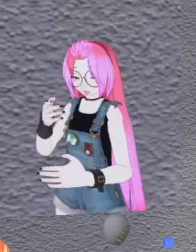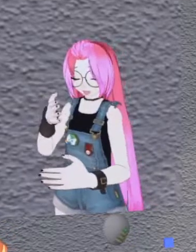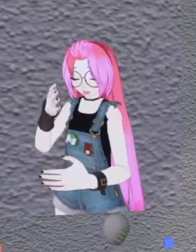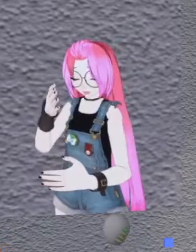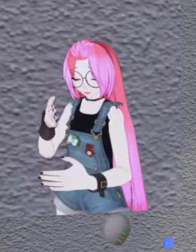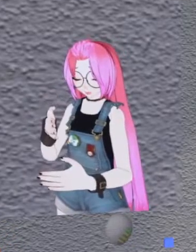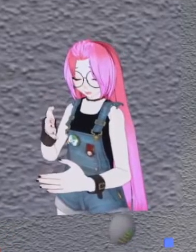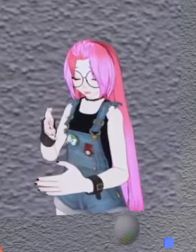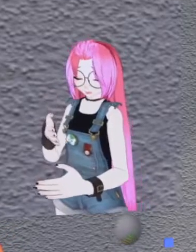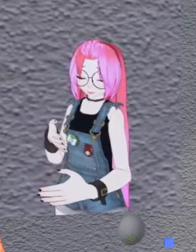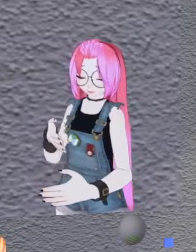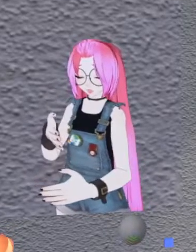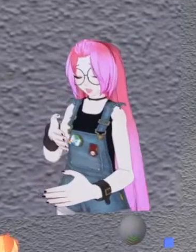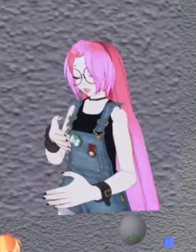middle, wood.